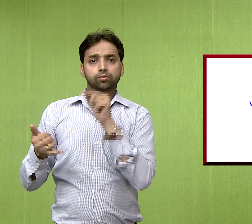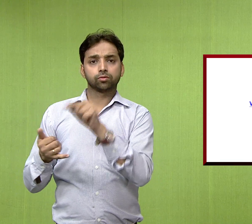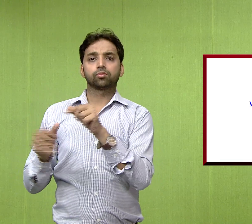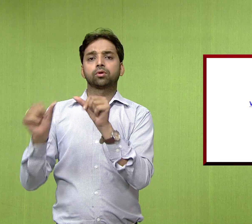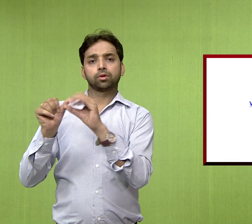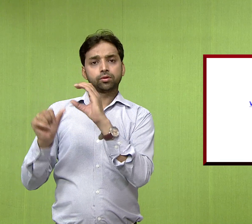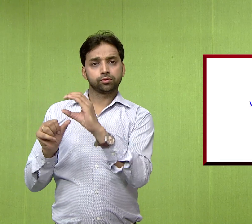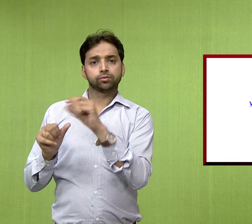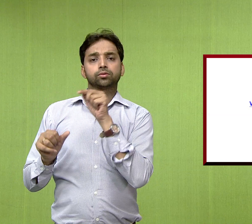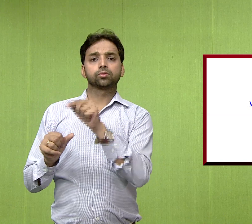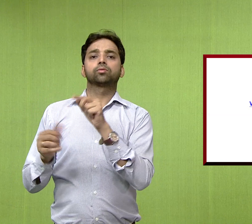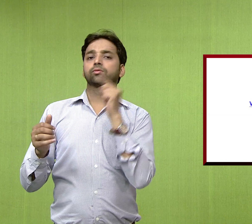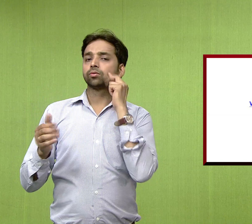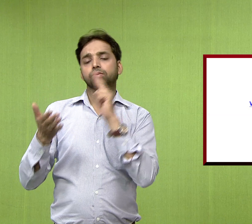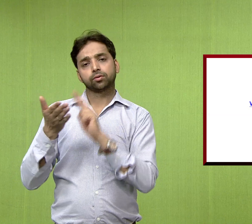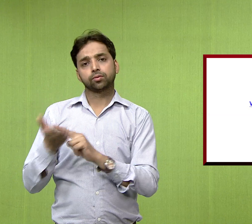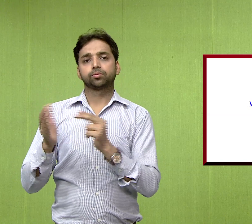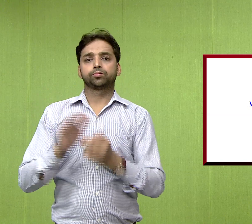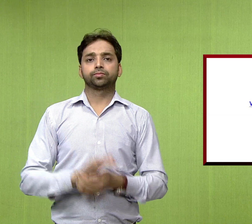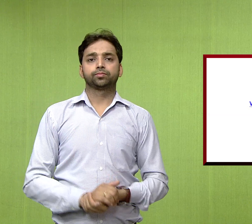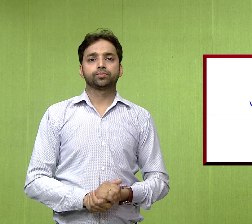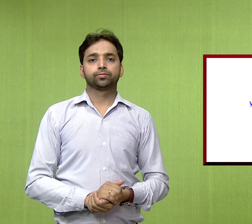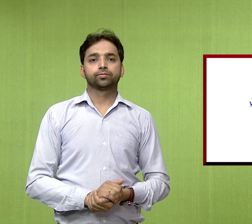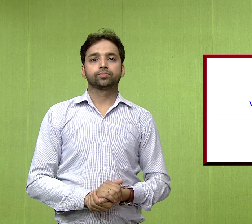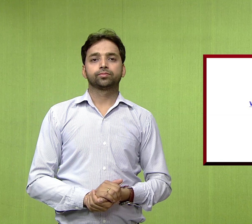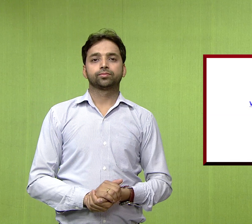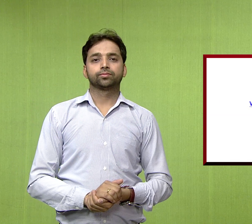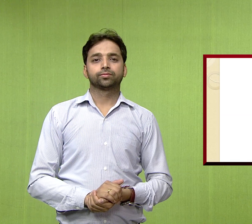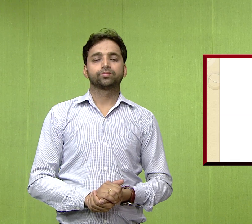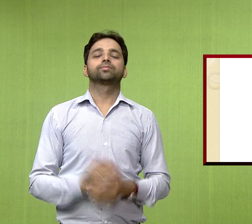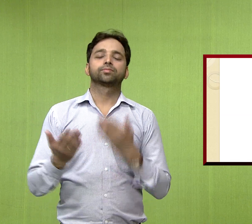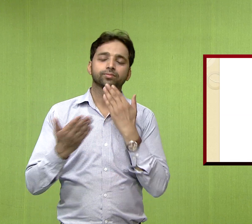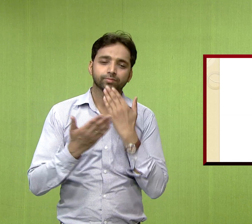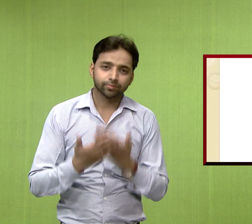www.nios.ac.in. Thank you.